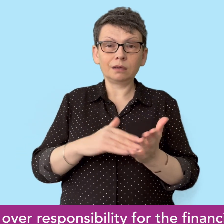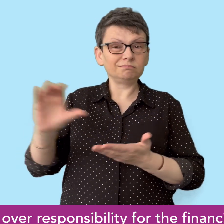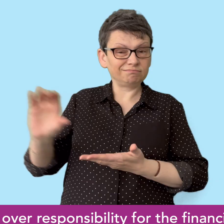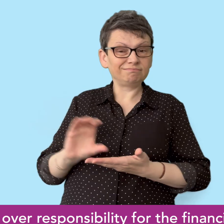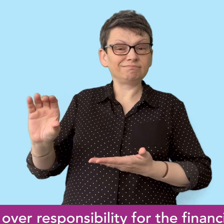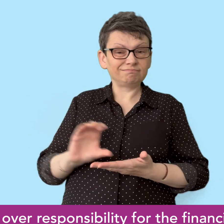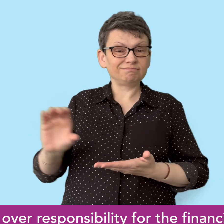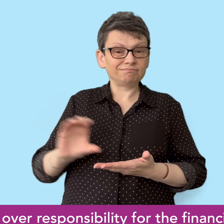turnover,